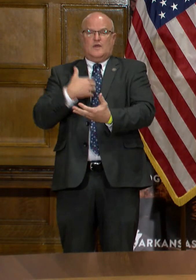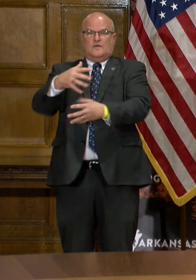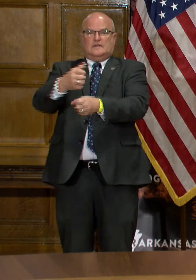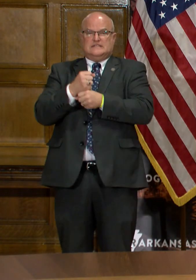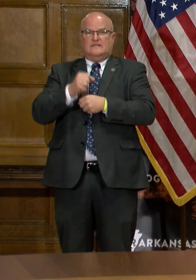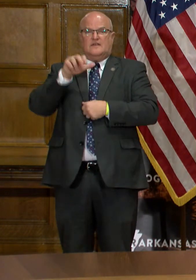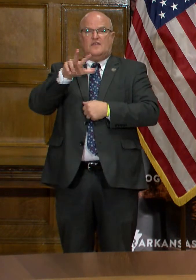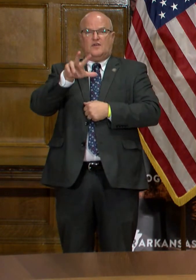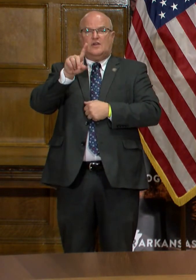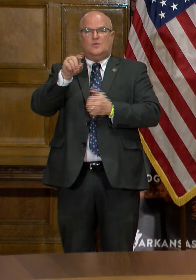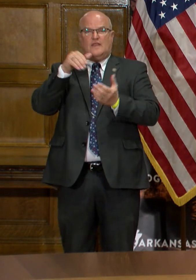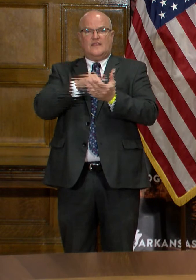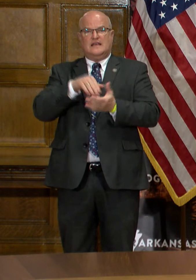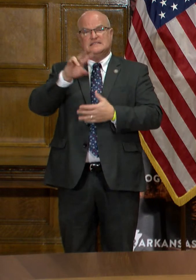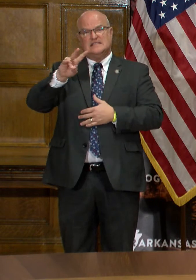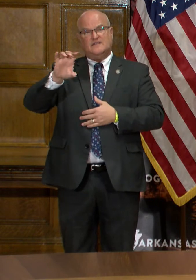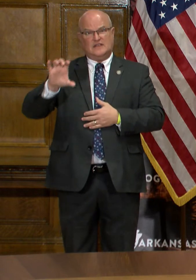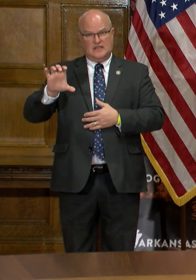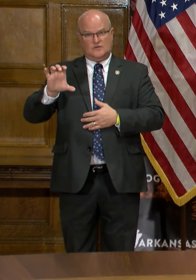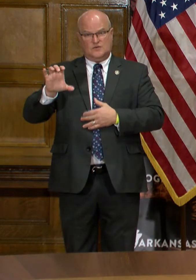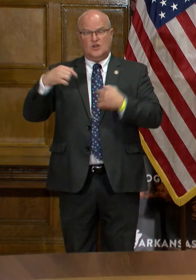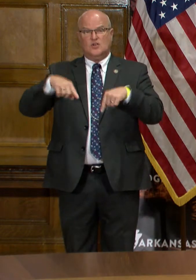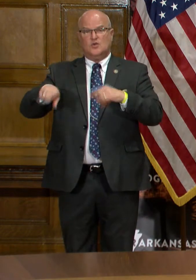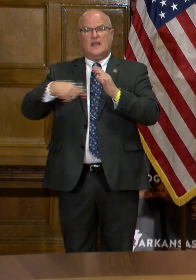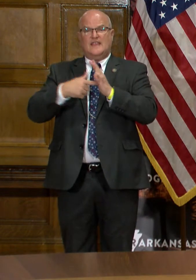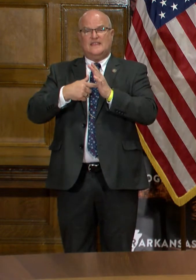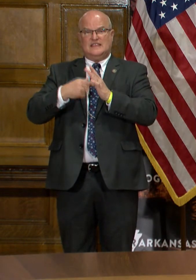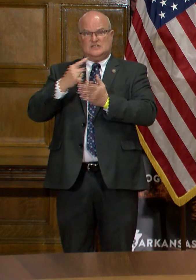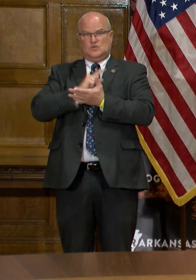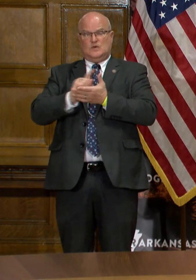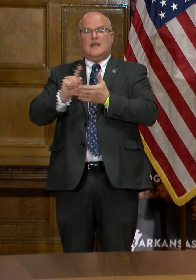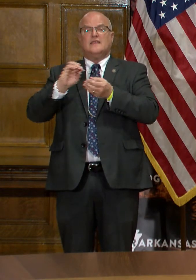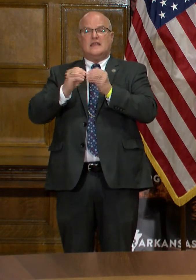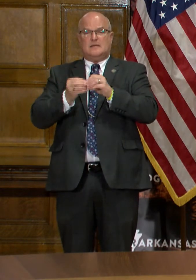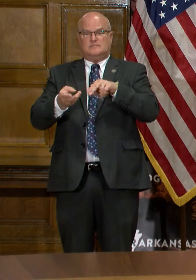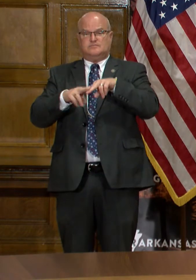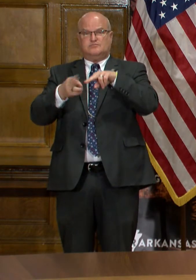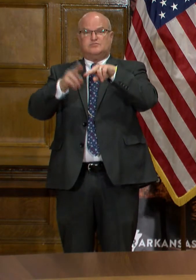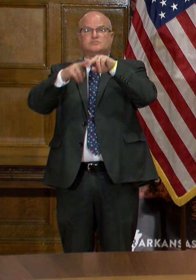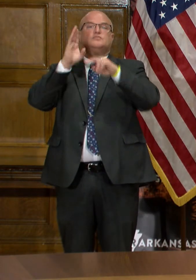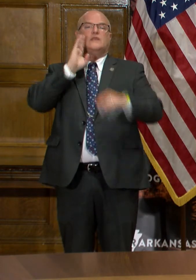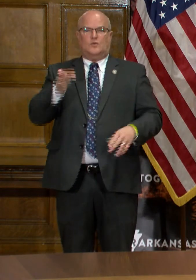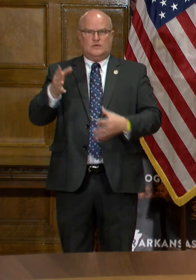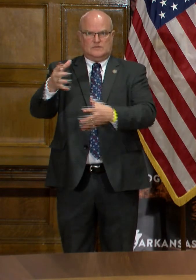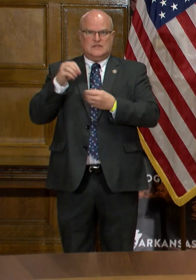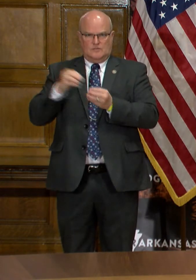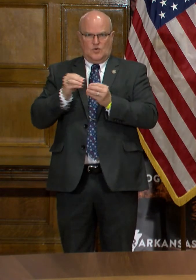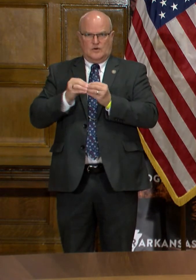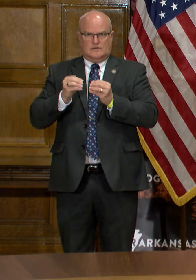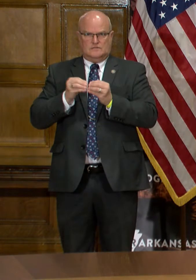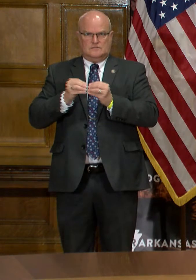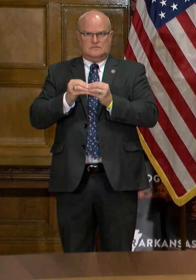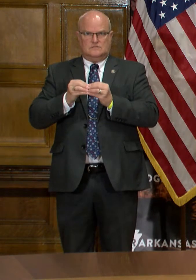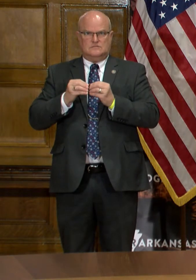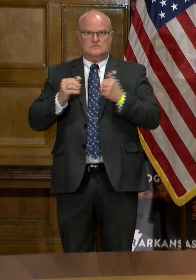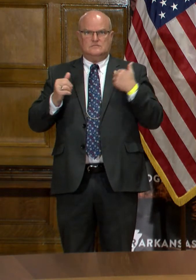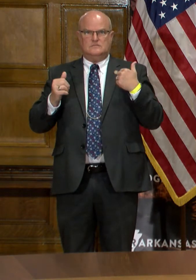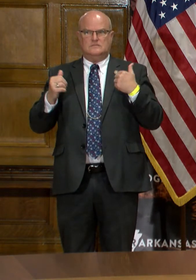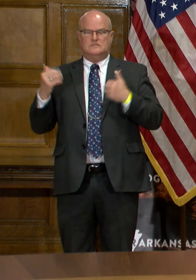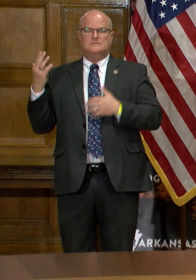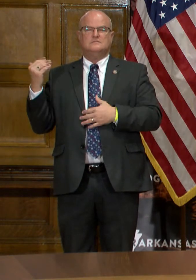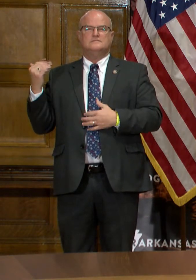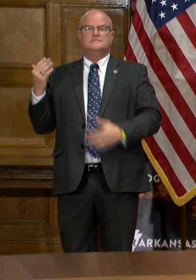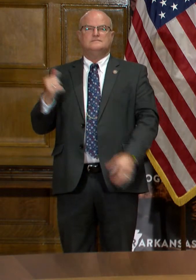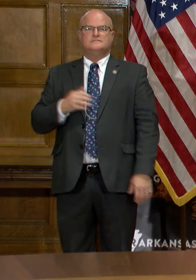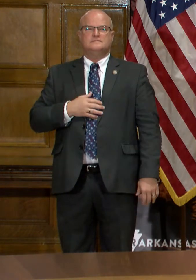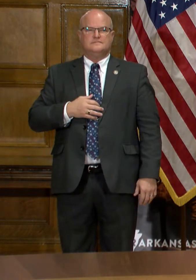received 31,700. During the course of this week, those numbers will go up. Okay. And what? Yes, Dr.